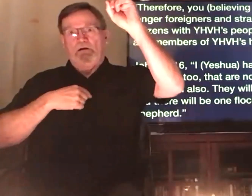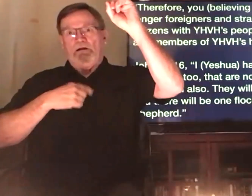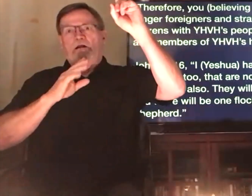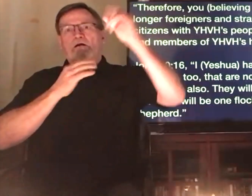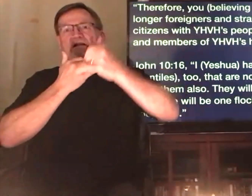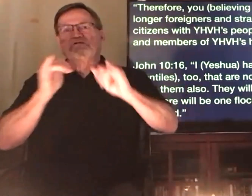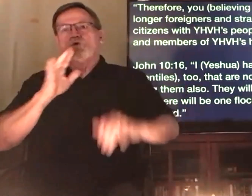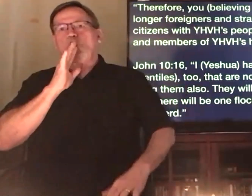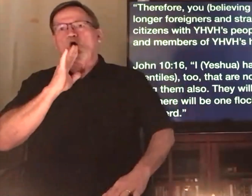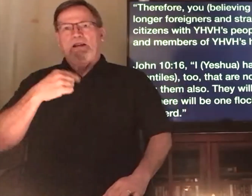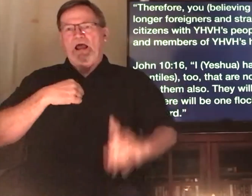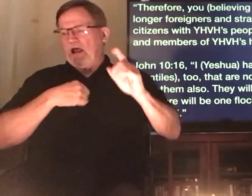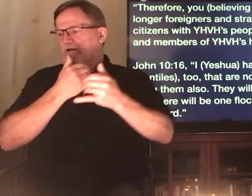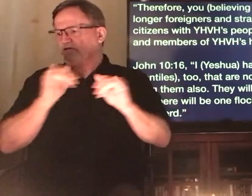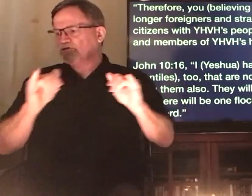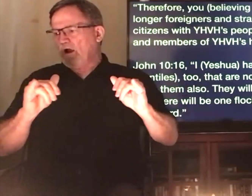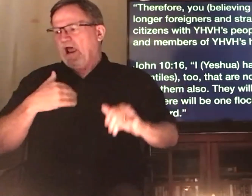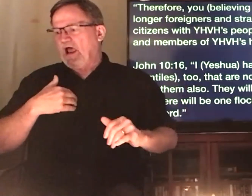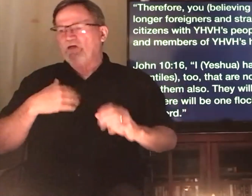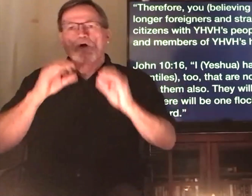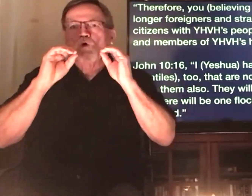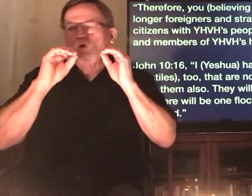was born in Bethlehem.